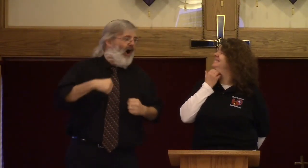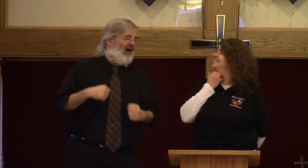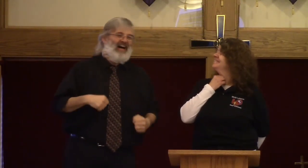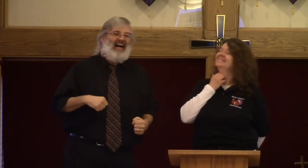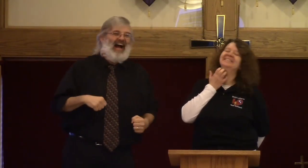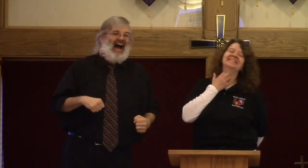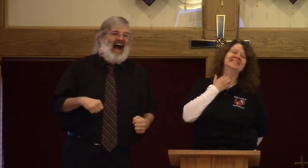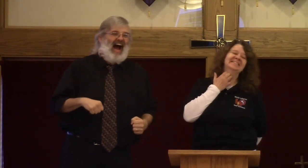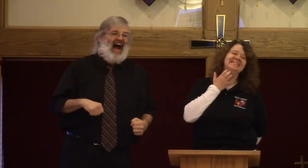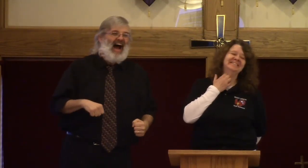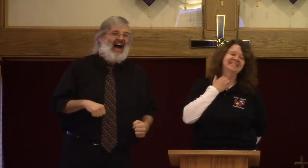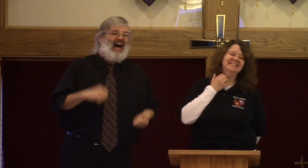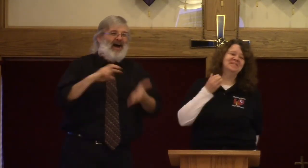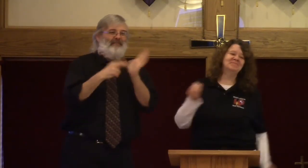Oh.